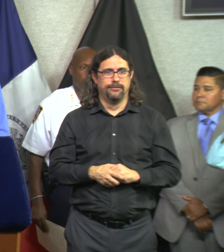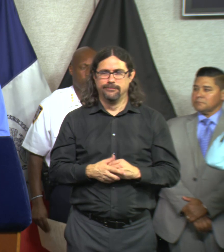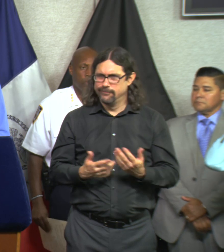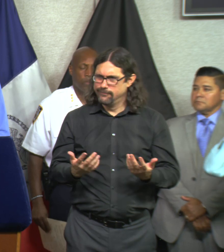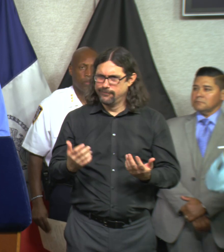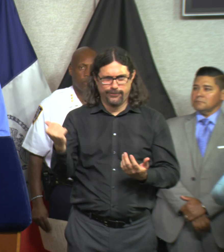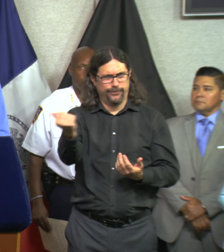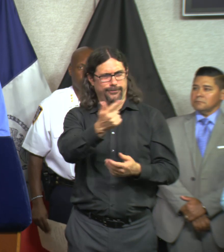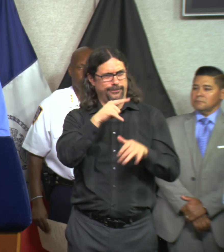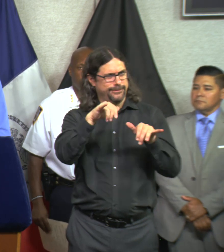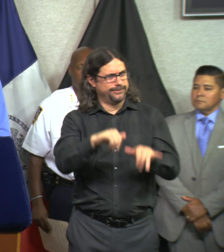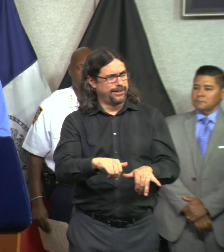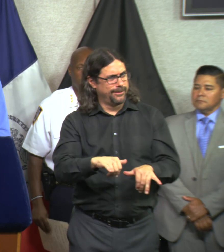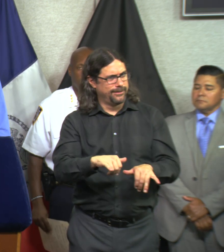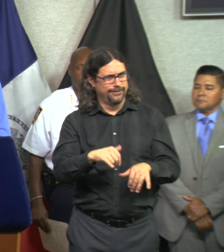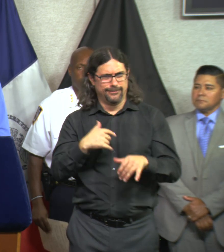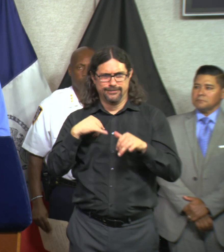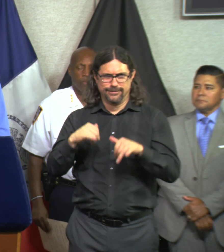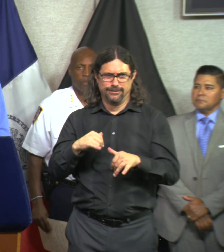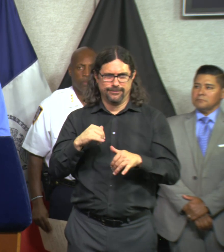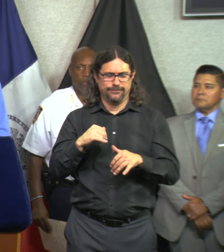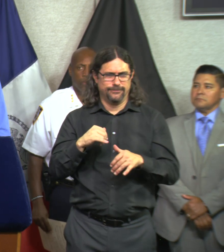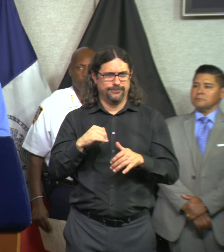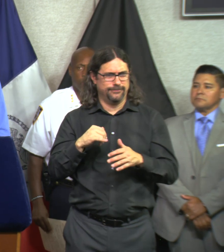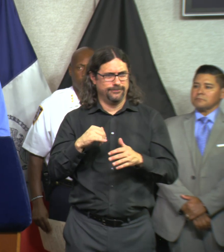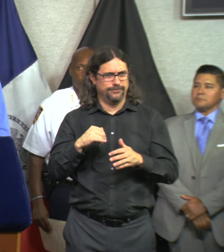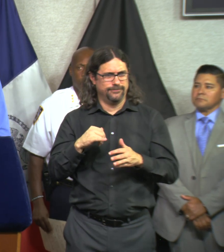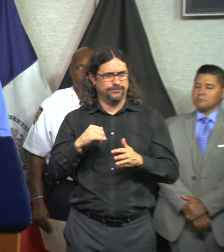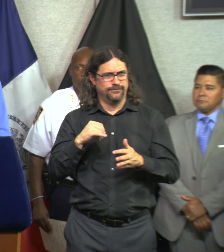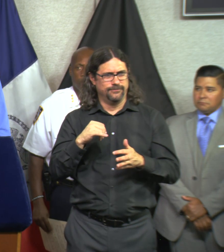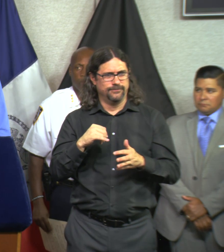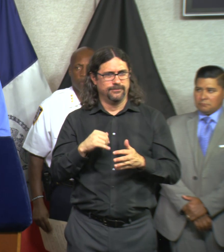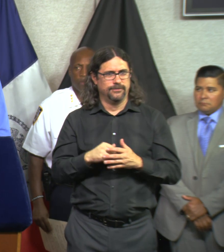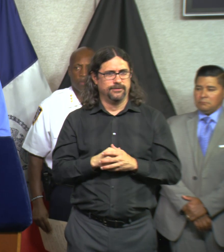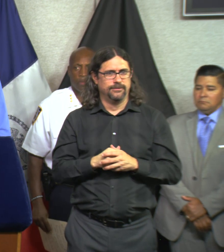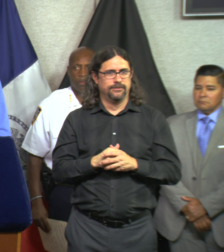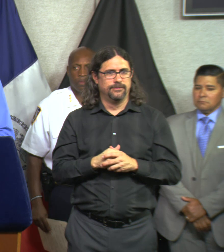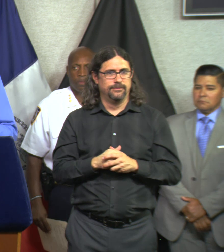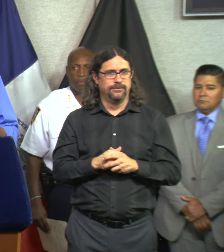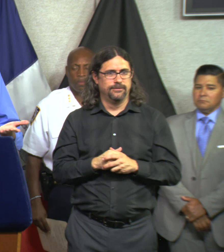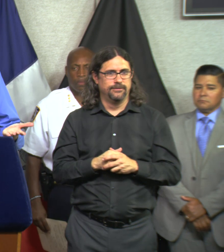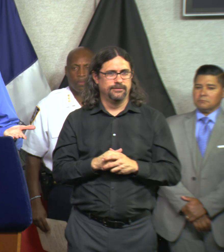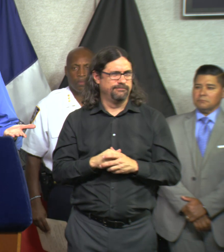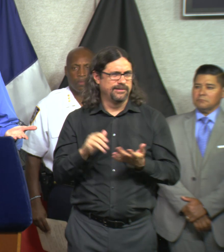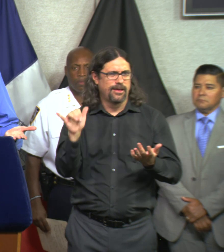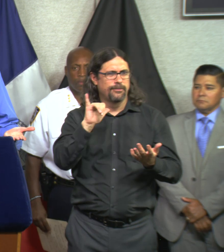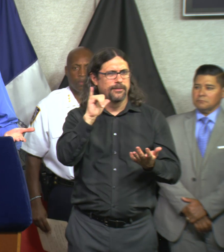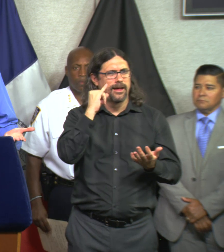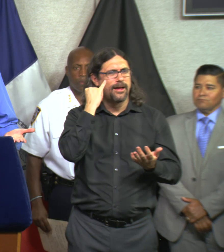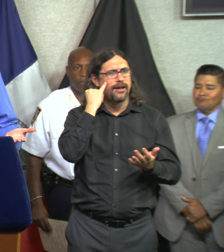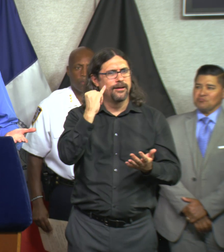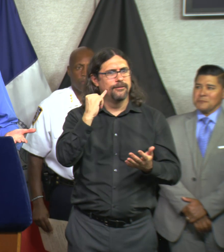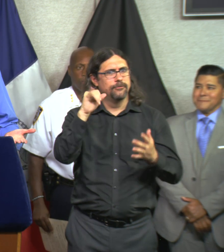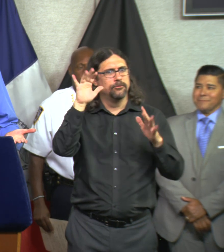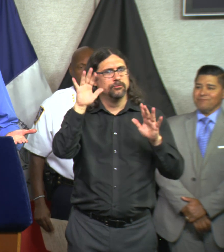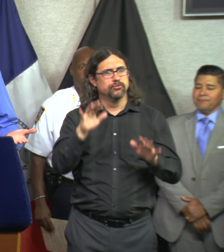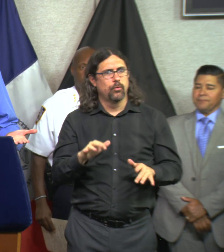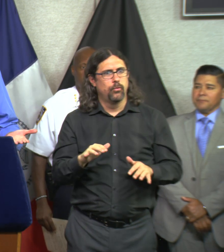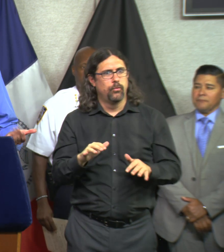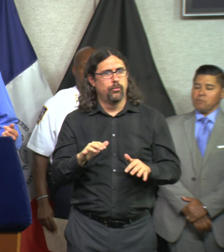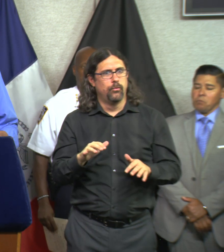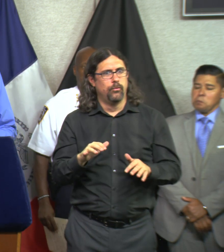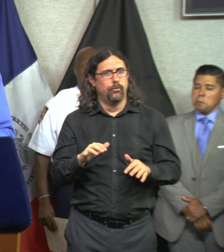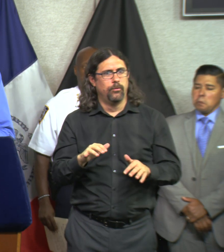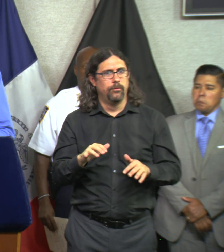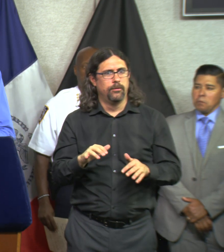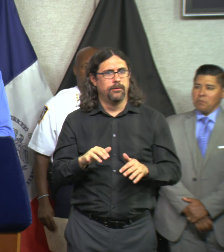not. This is like the lead up to the snowstorms, and we've been through a lot of snowstorms. We have not been through, this is the worst heat situation that I've experienced